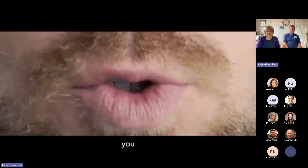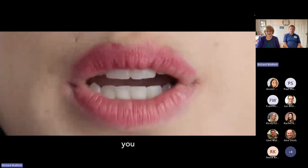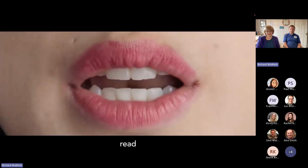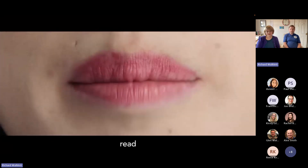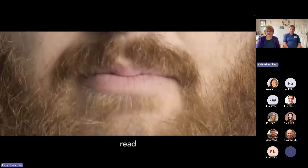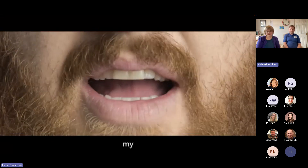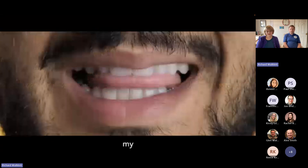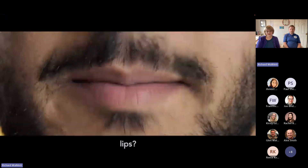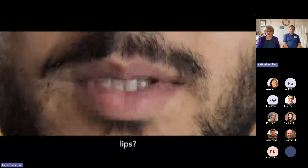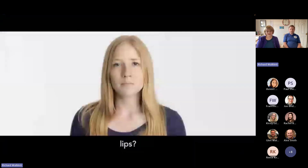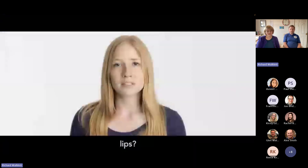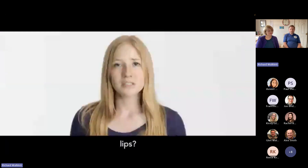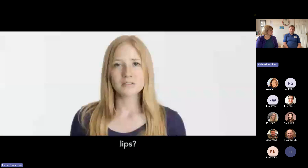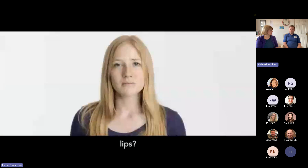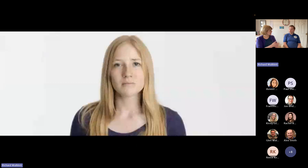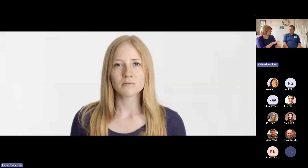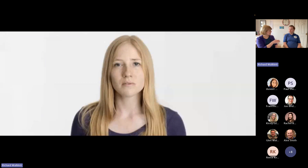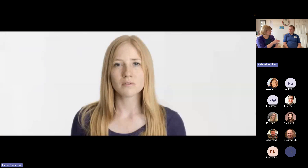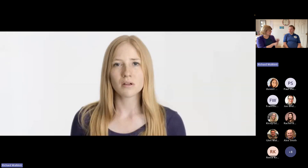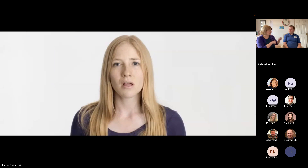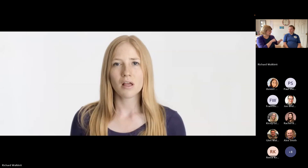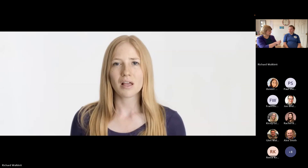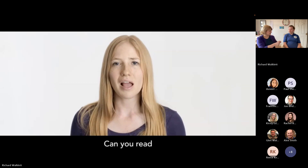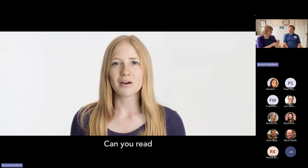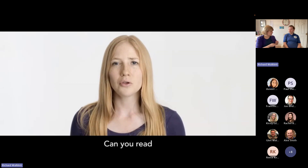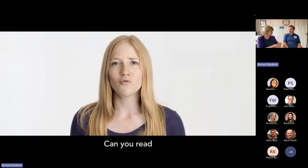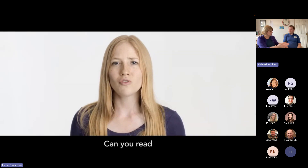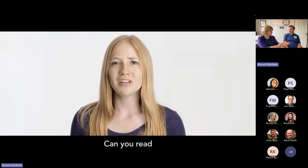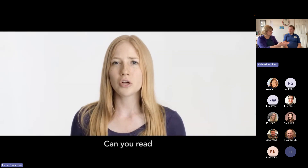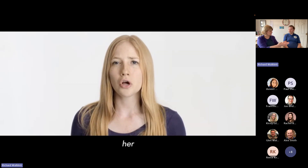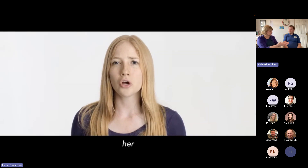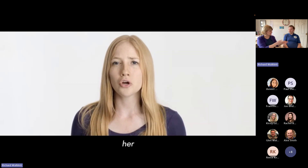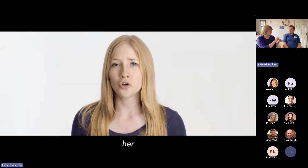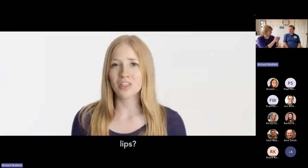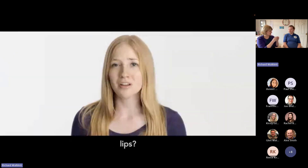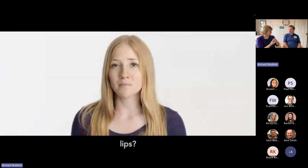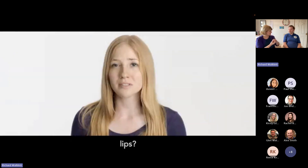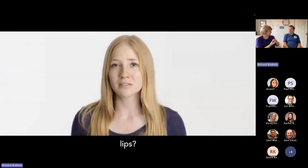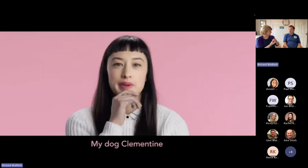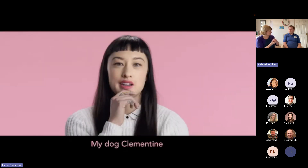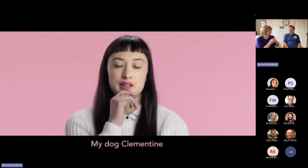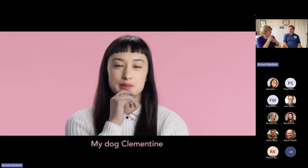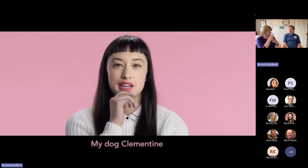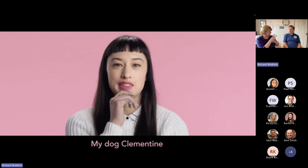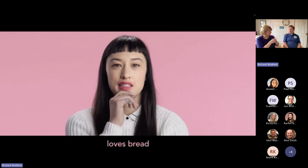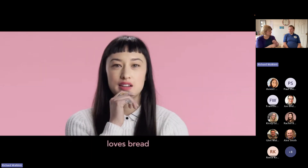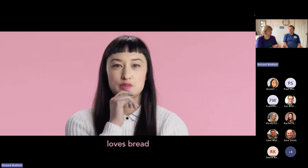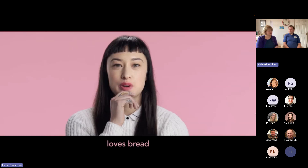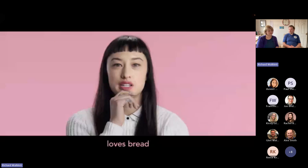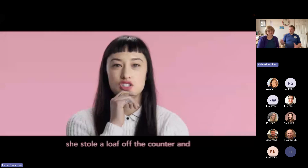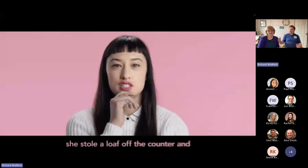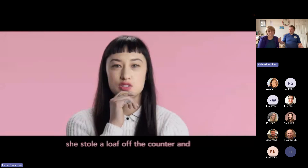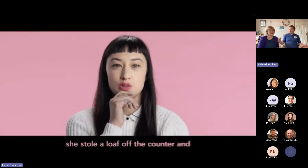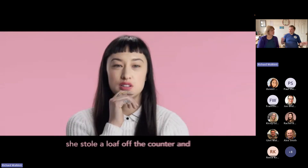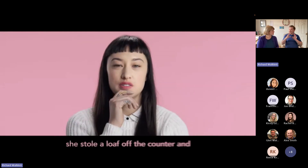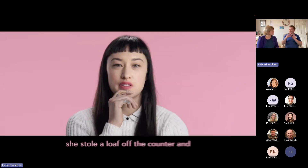Can you read my lips? Can you read her lips? Oh my God, Clementine loves bread. She stole a loaf